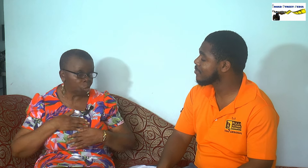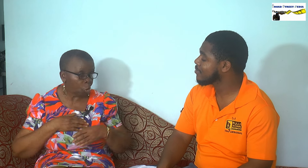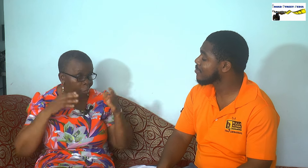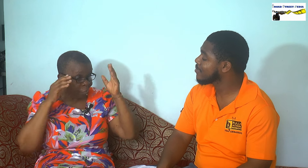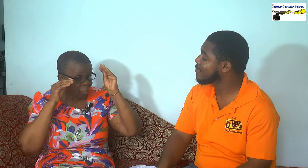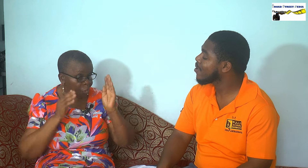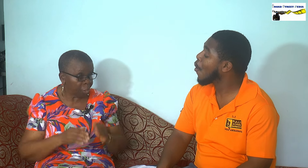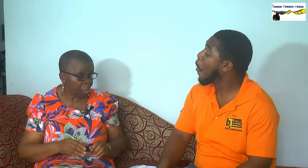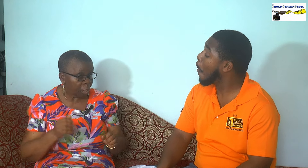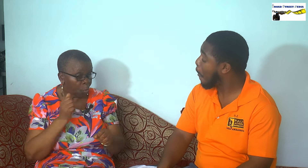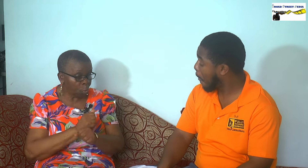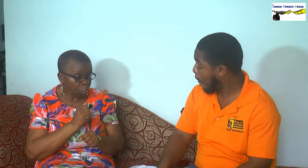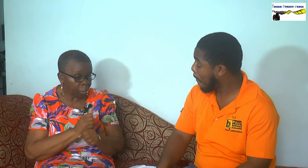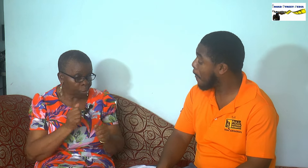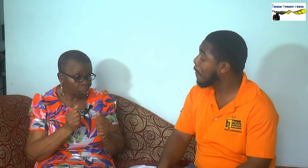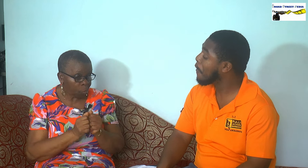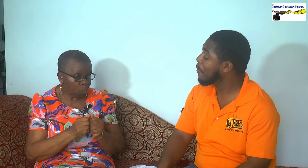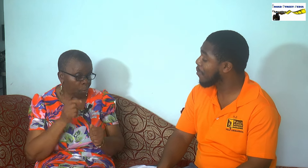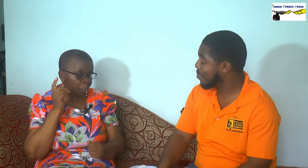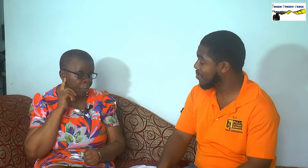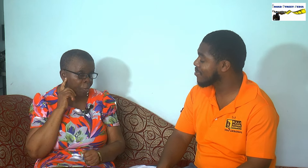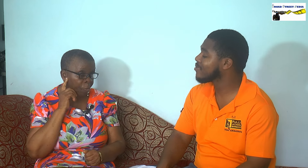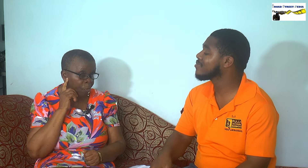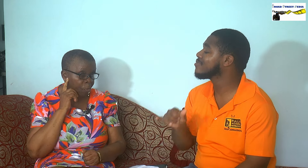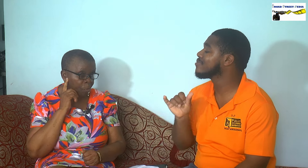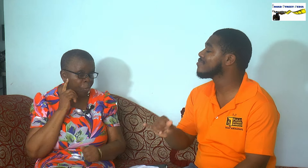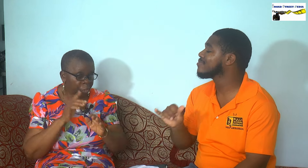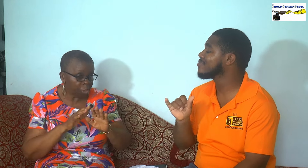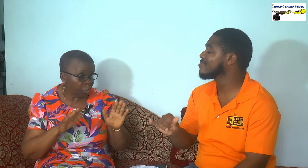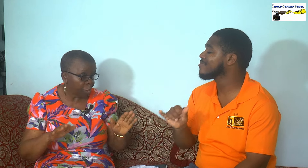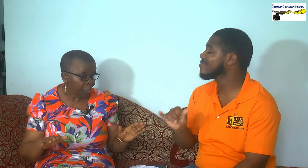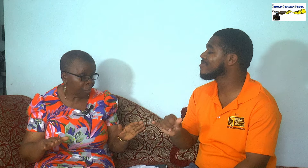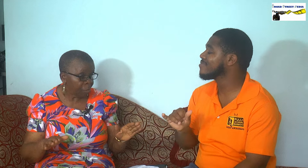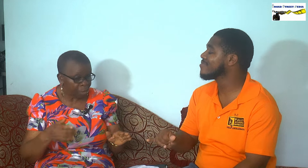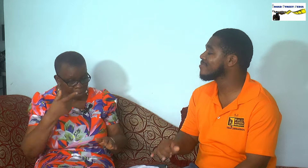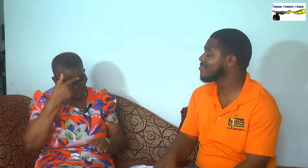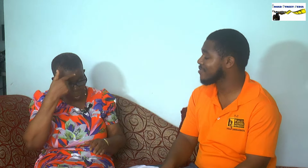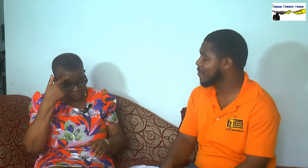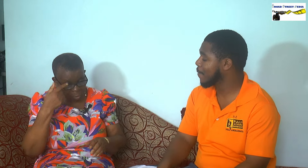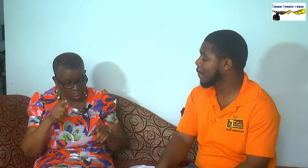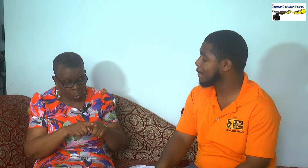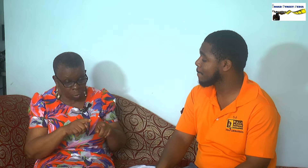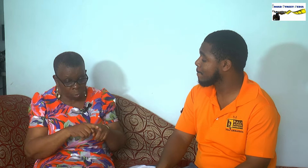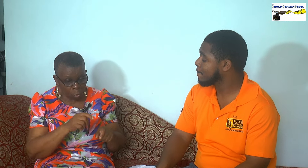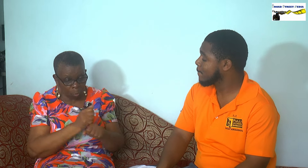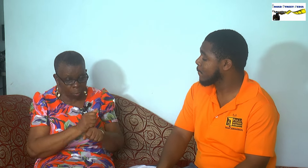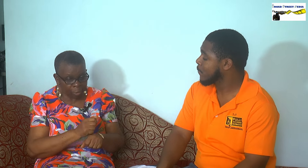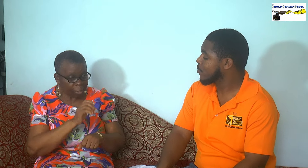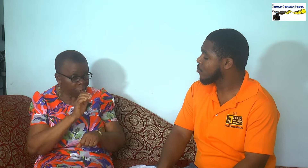enjoy teaching and working with children. Because I also worked at